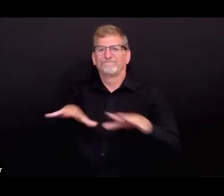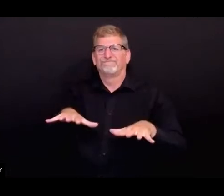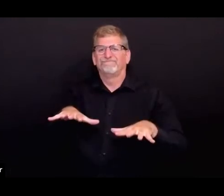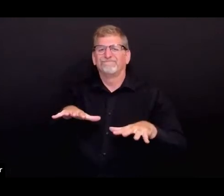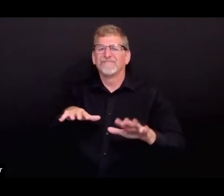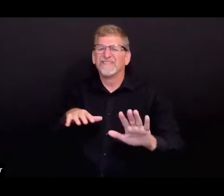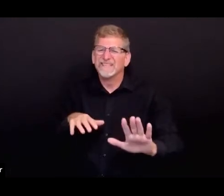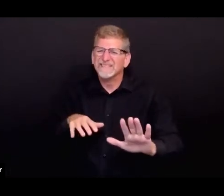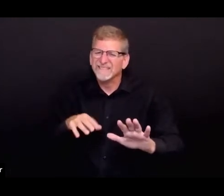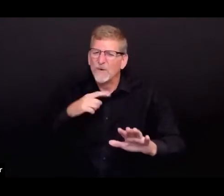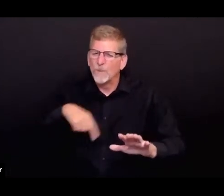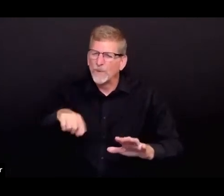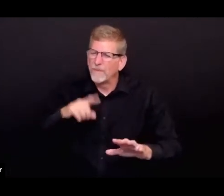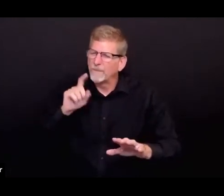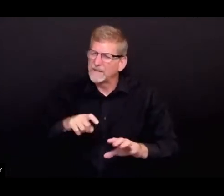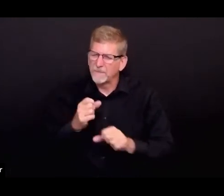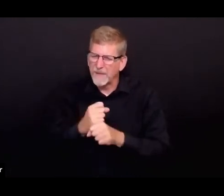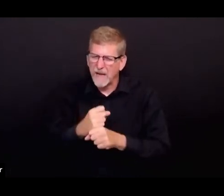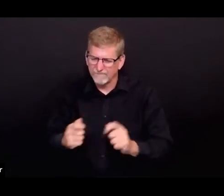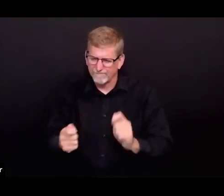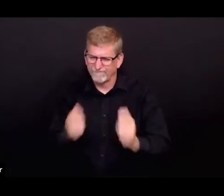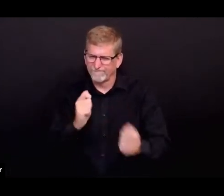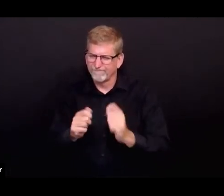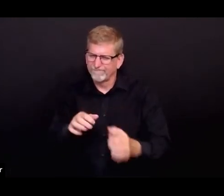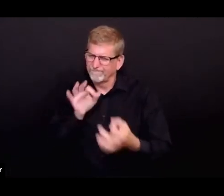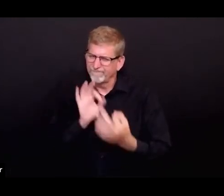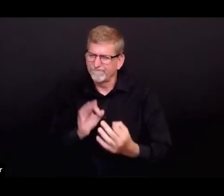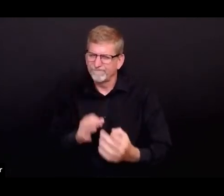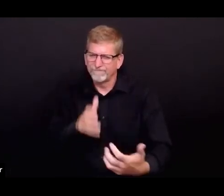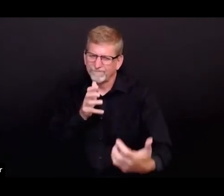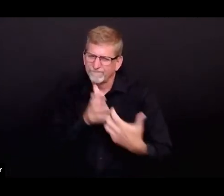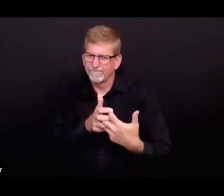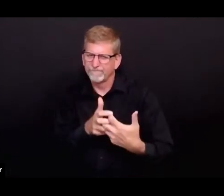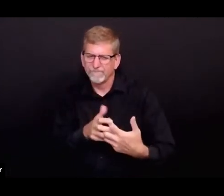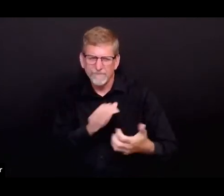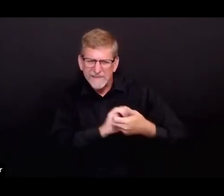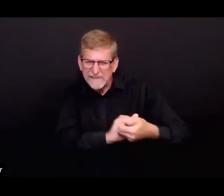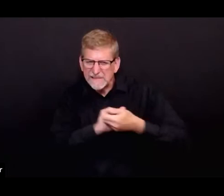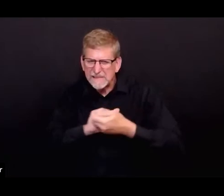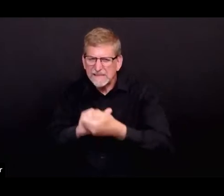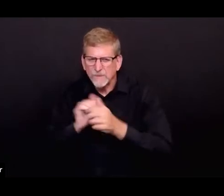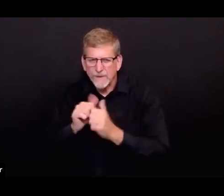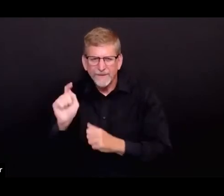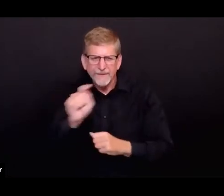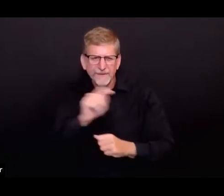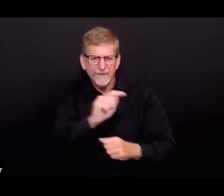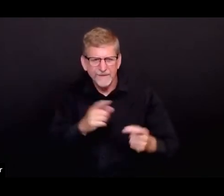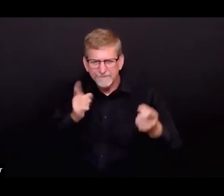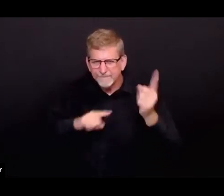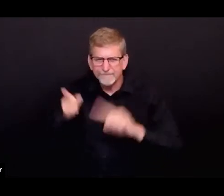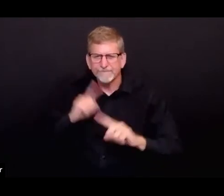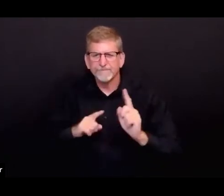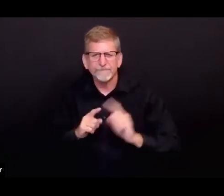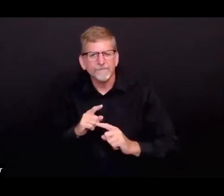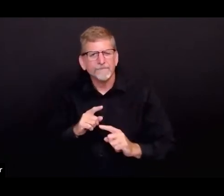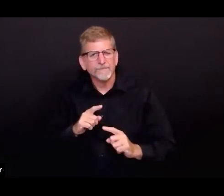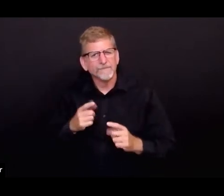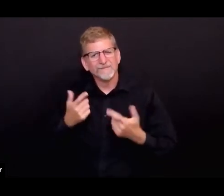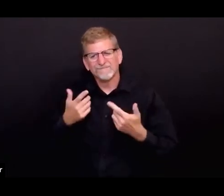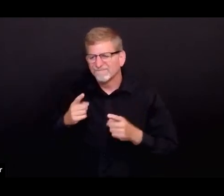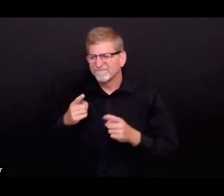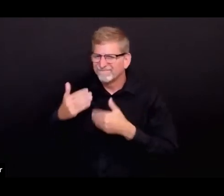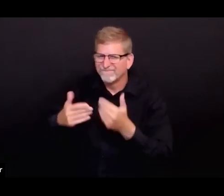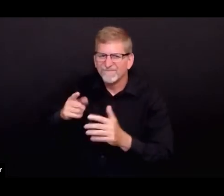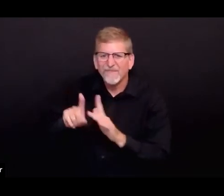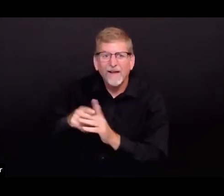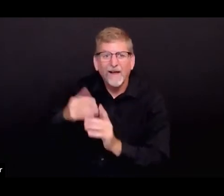with our local partners, with what the data shows and with what mitigation can do as it happens. But I think all of your